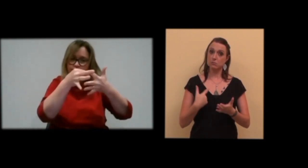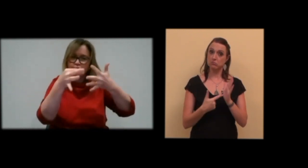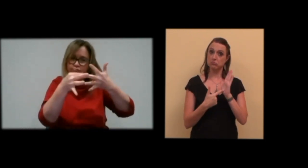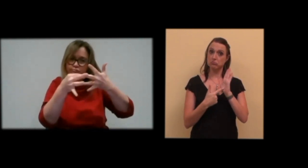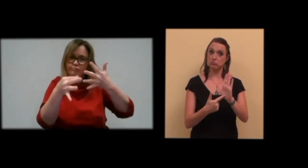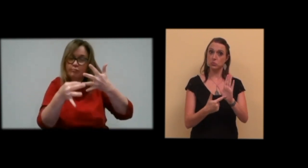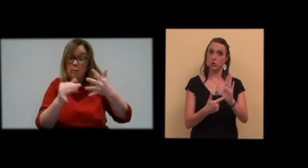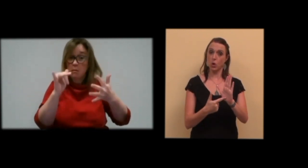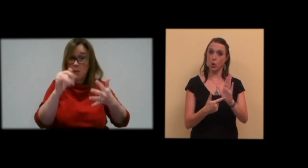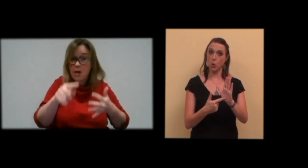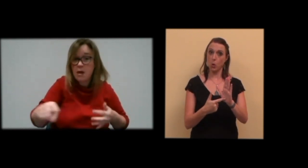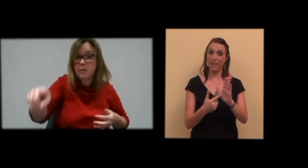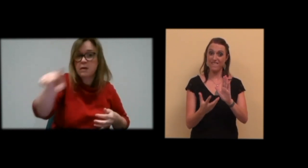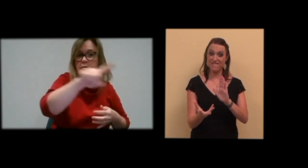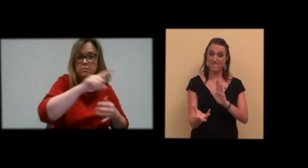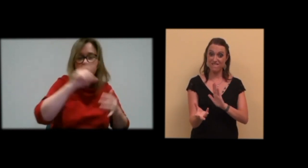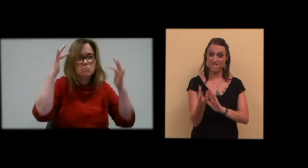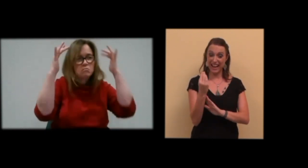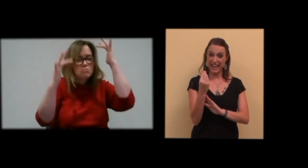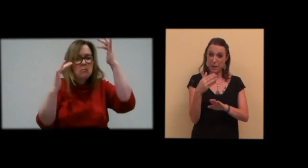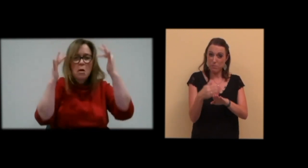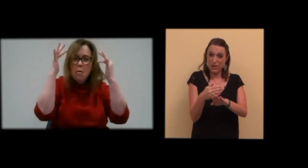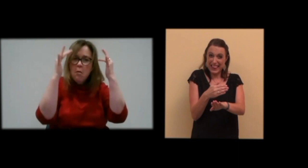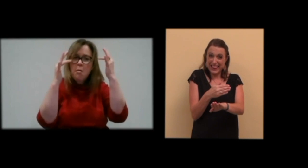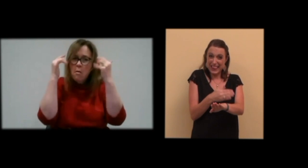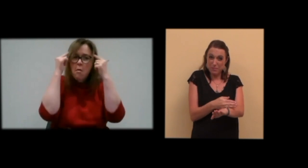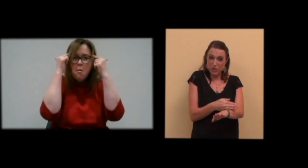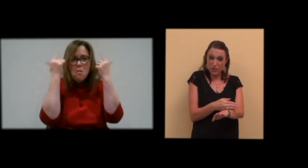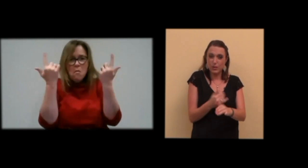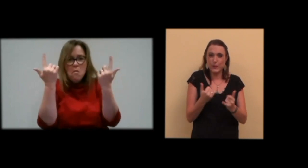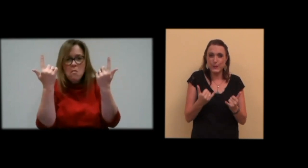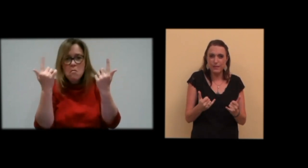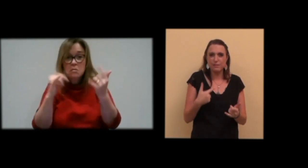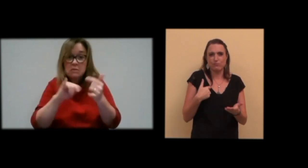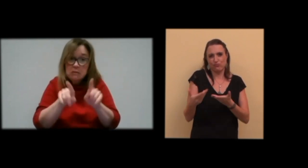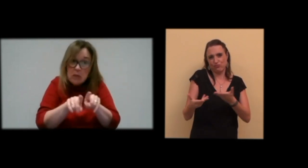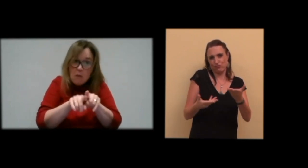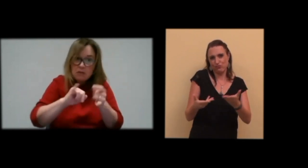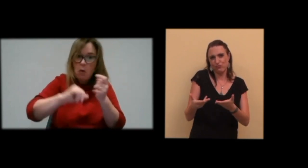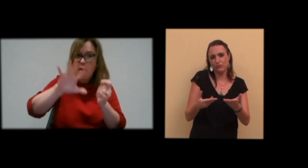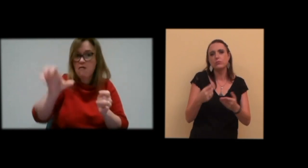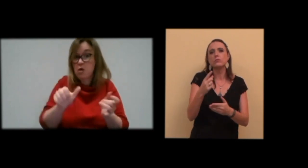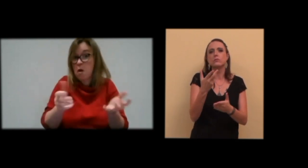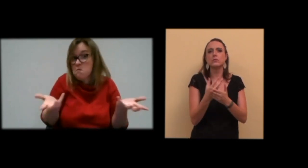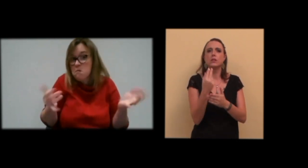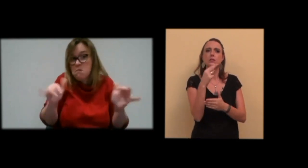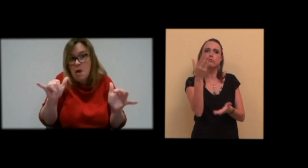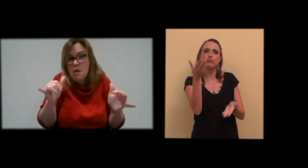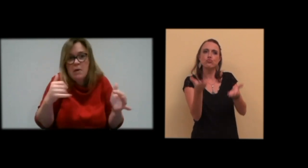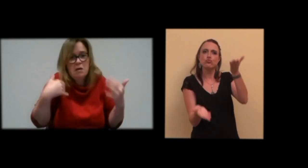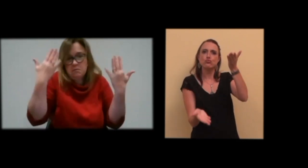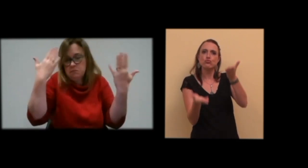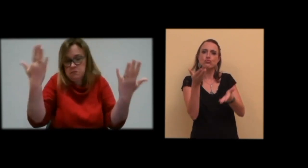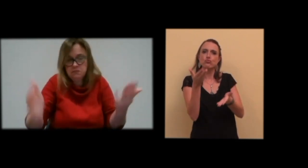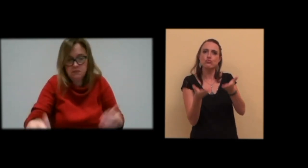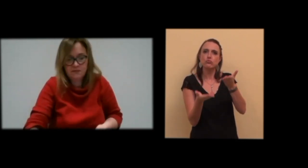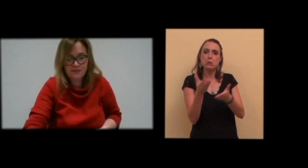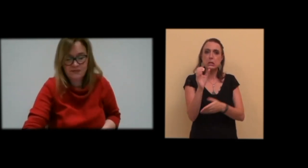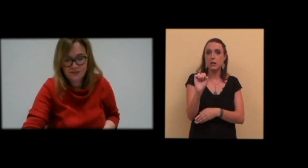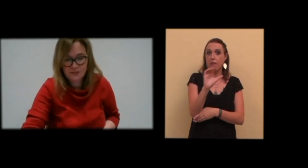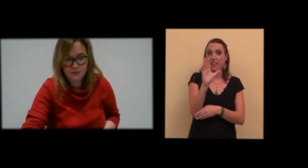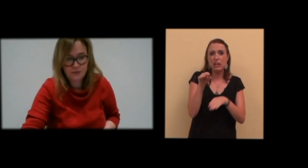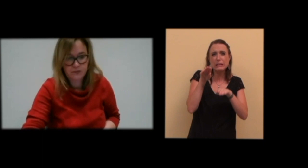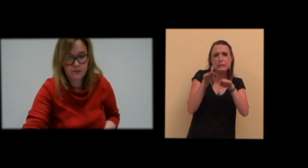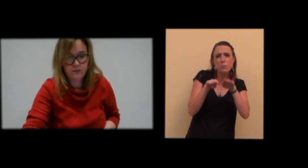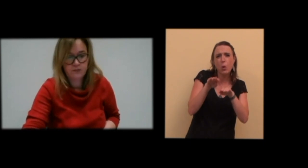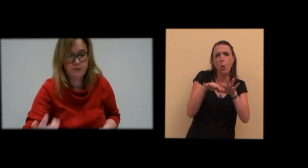So I'm going to give you my preliminary findings today from that data analysis that I've done so far. And obviously then you can